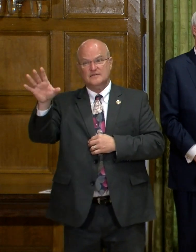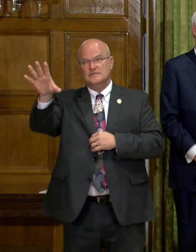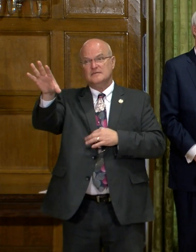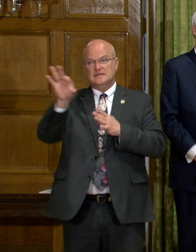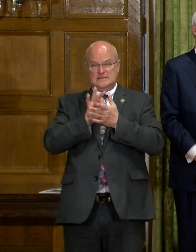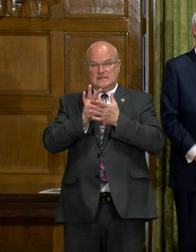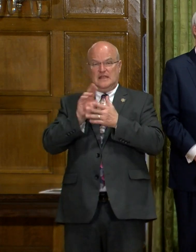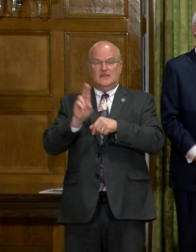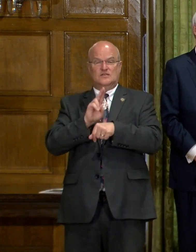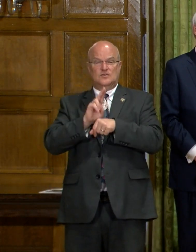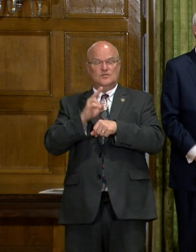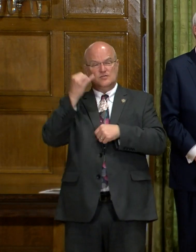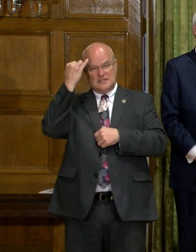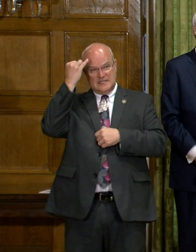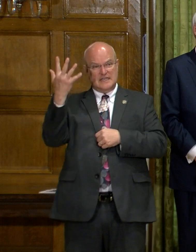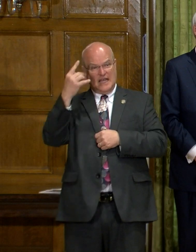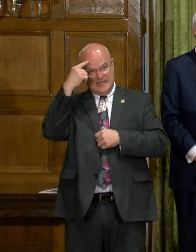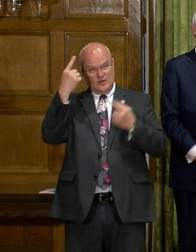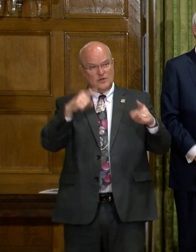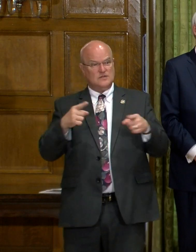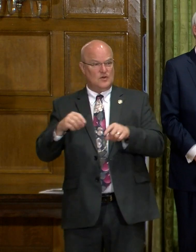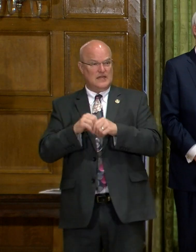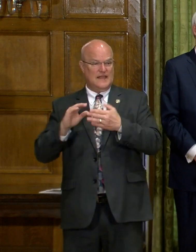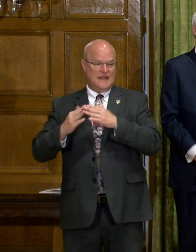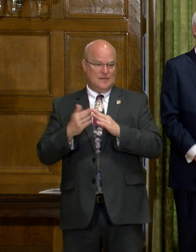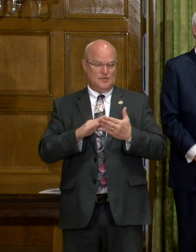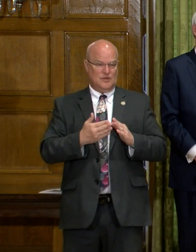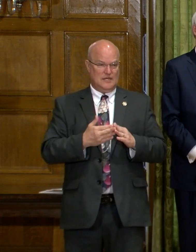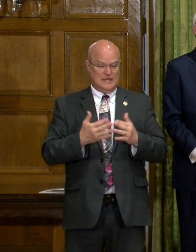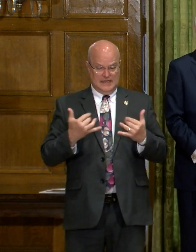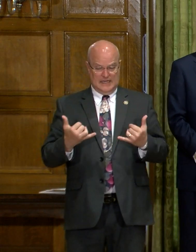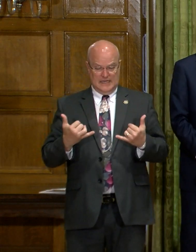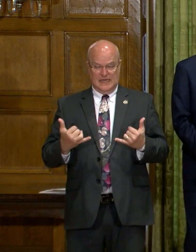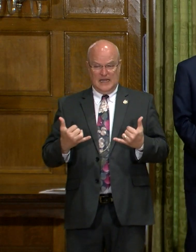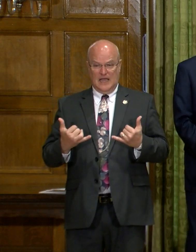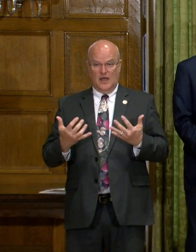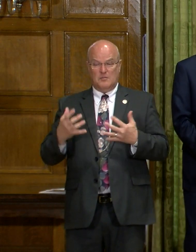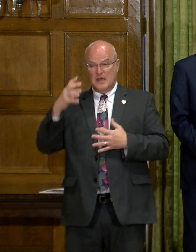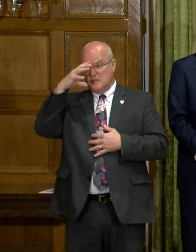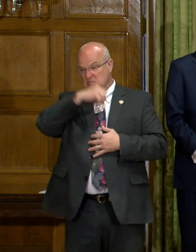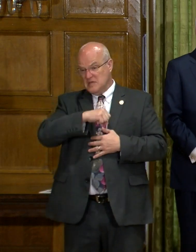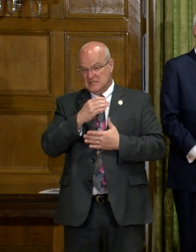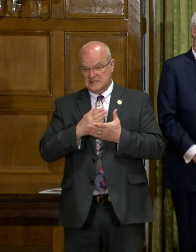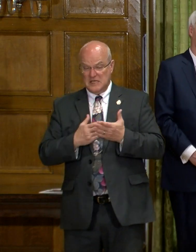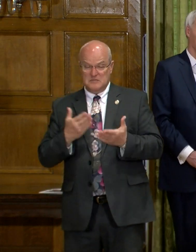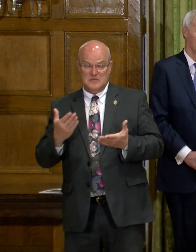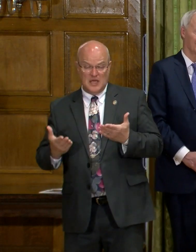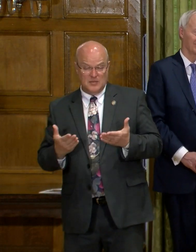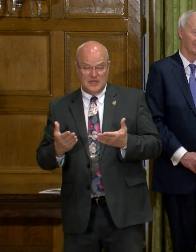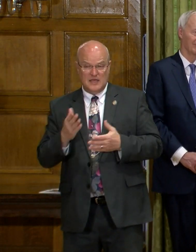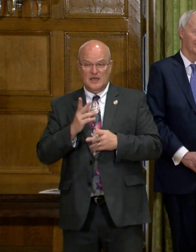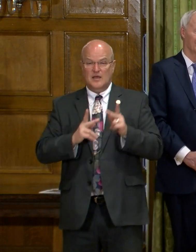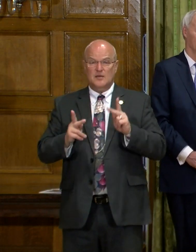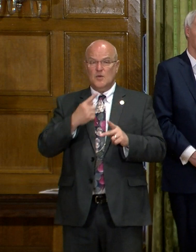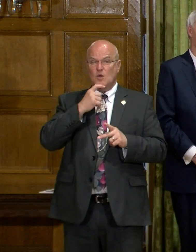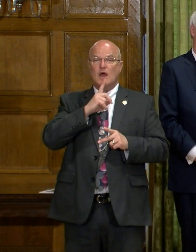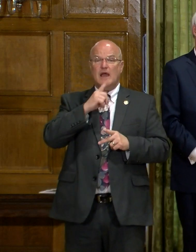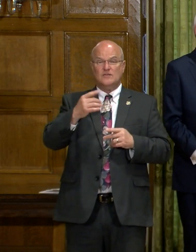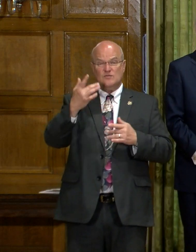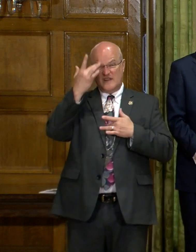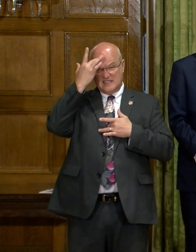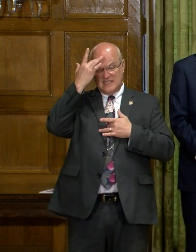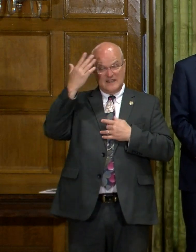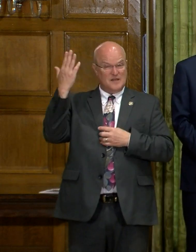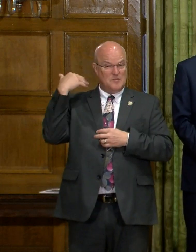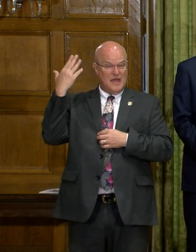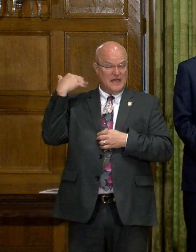we'll utilize them to get an idea of what's going on in the community. Now, it may miss some cases. Some people who actually were